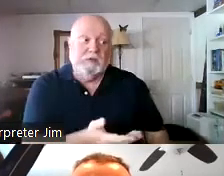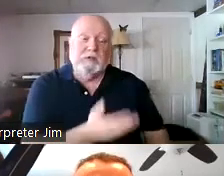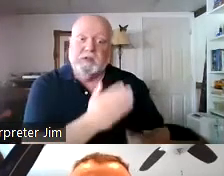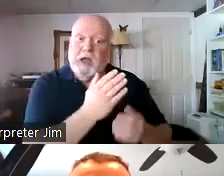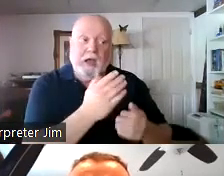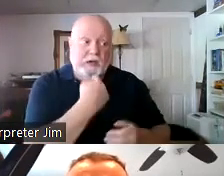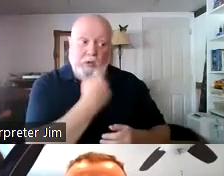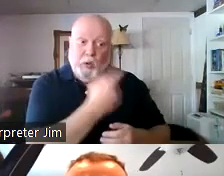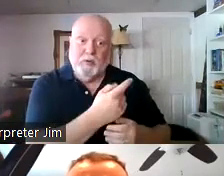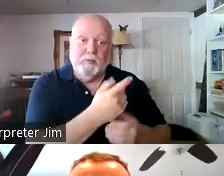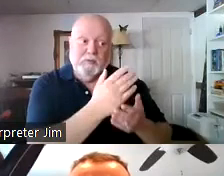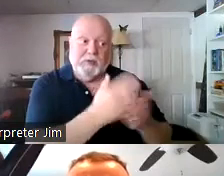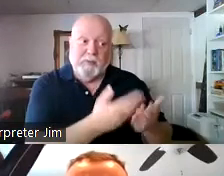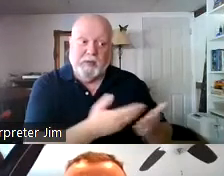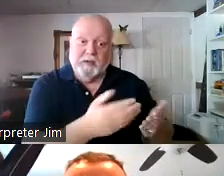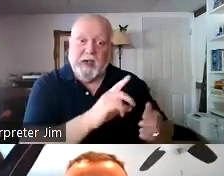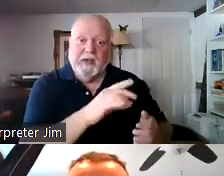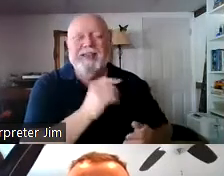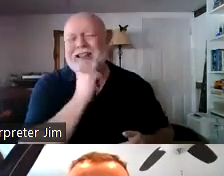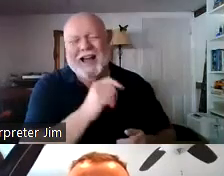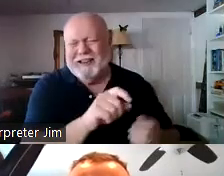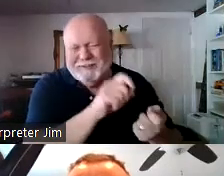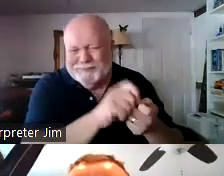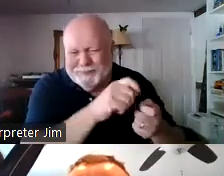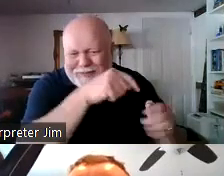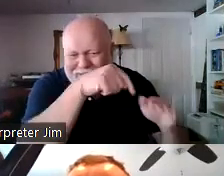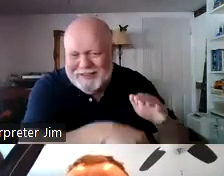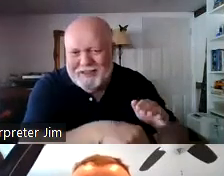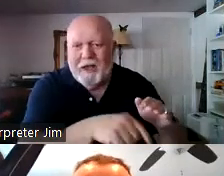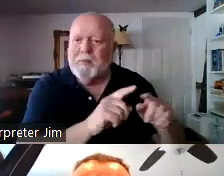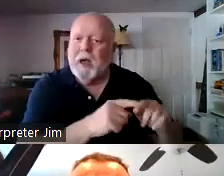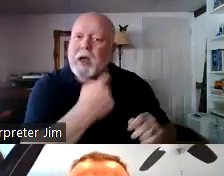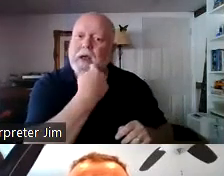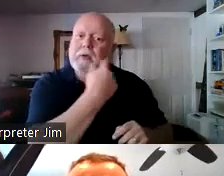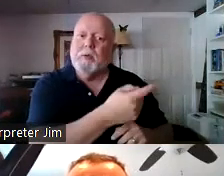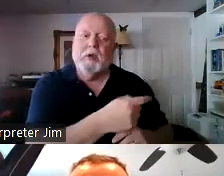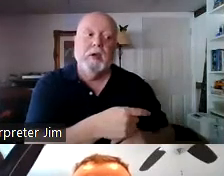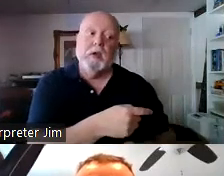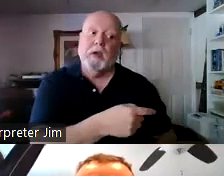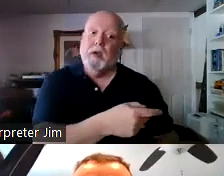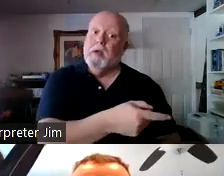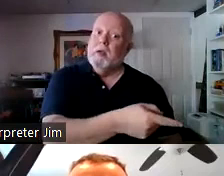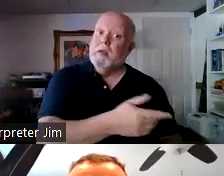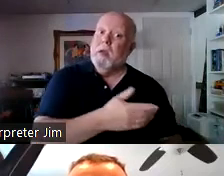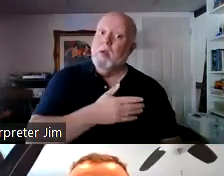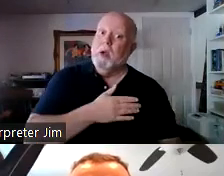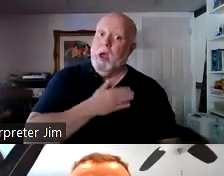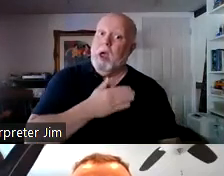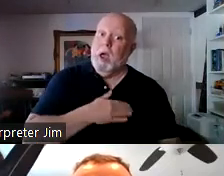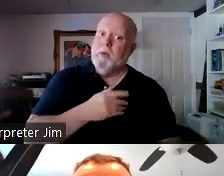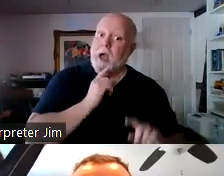I didn't go into graphic detail, but I told them some of the things I had done. And they were grateful that I answered their questions so